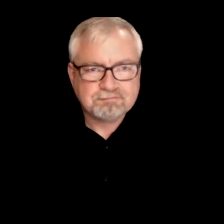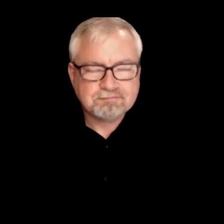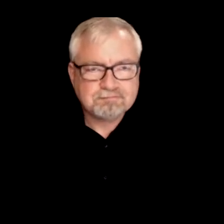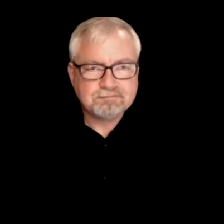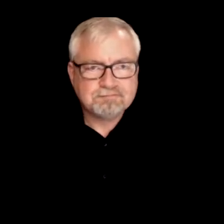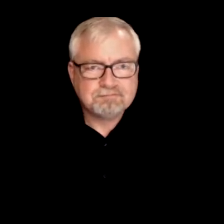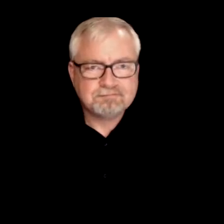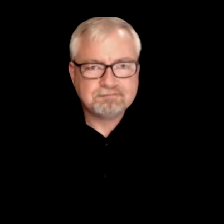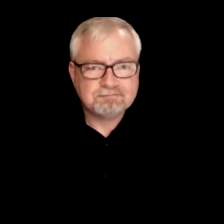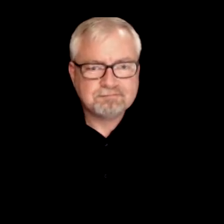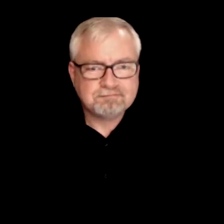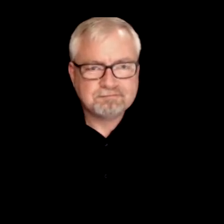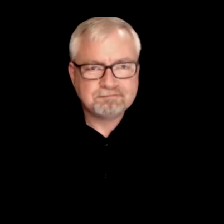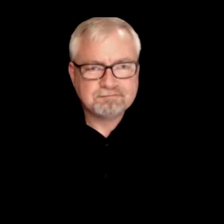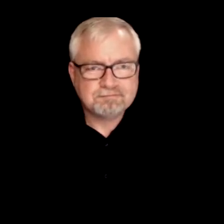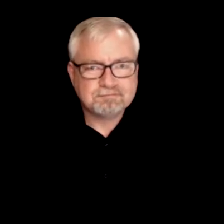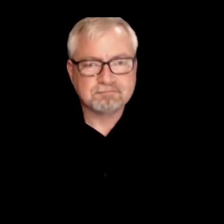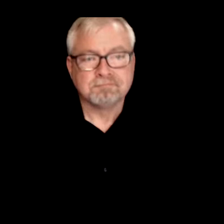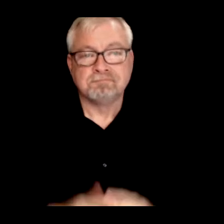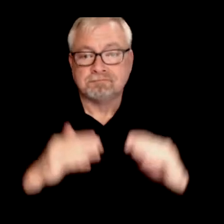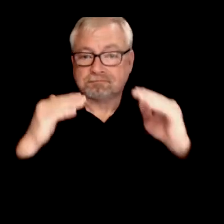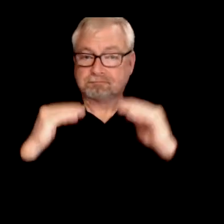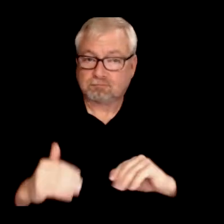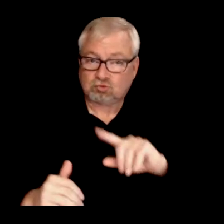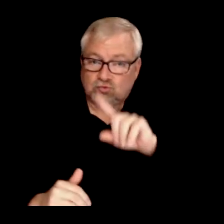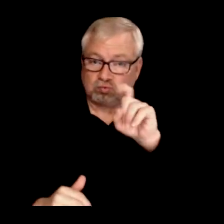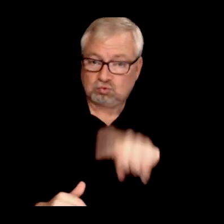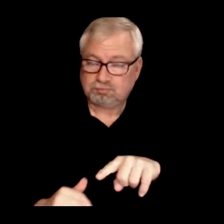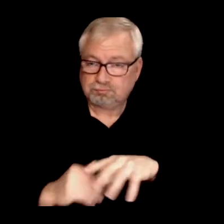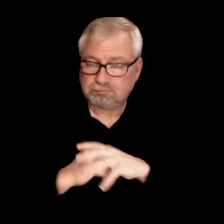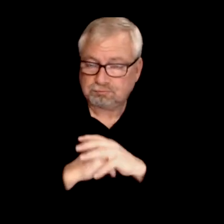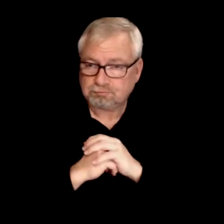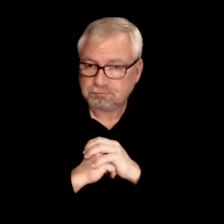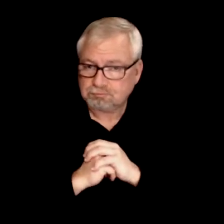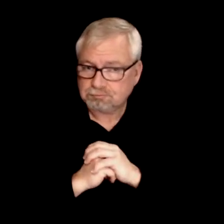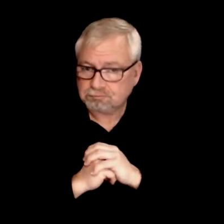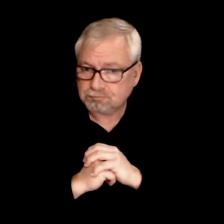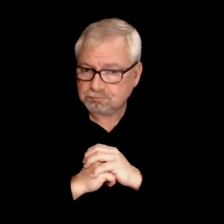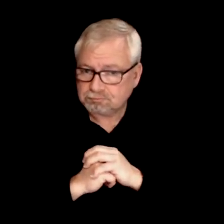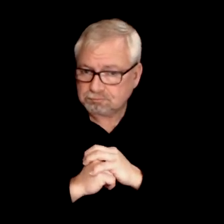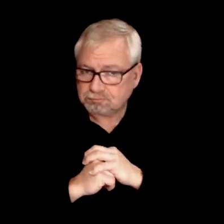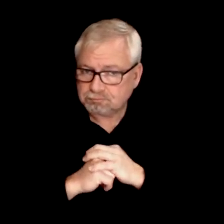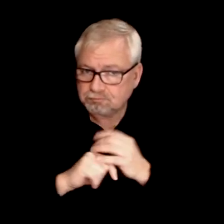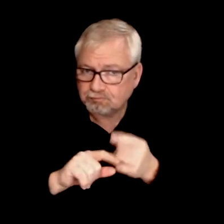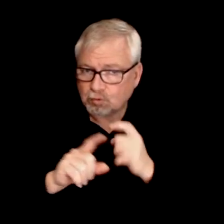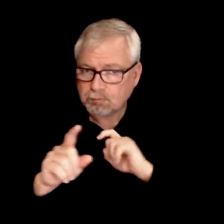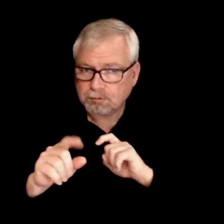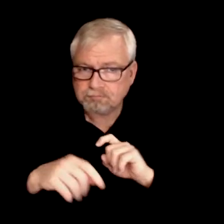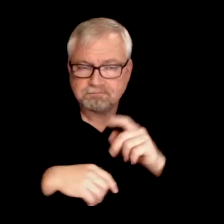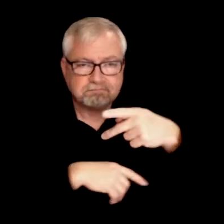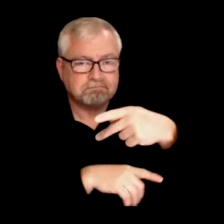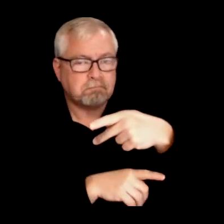Your next question comes from the line of Ms. Sue Craft from Monoman Pioneer. Your line is open.